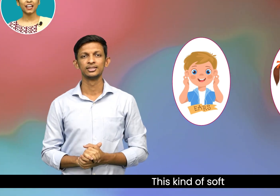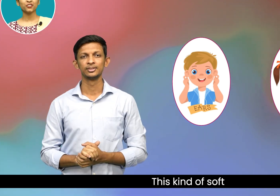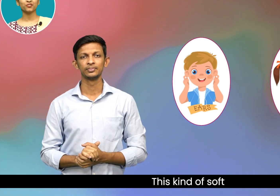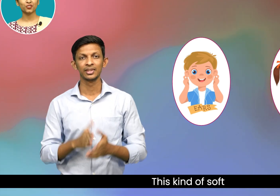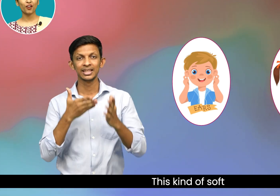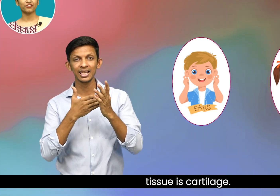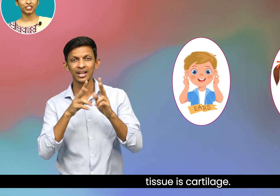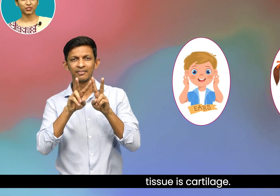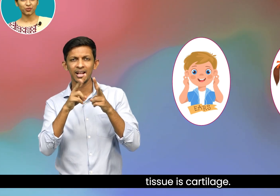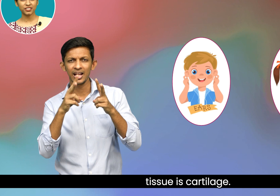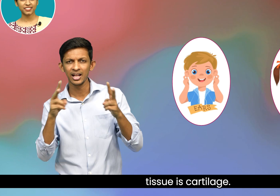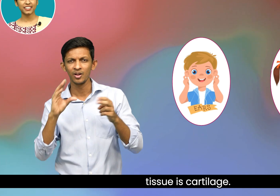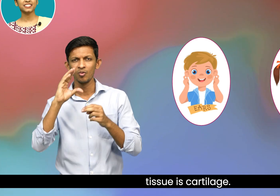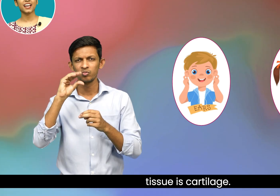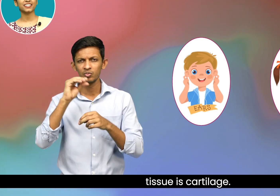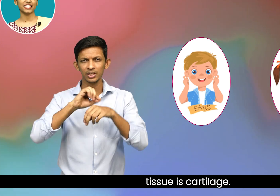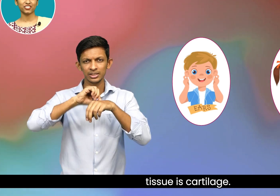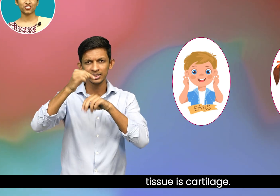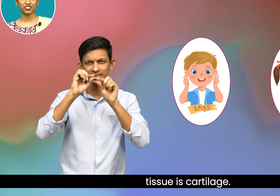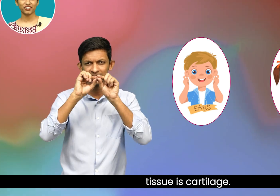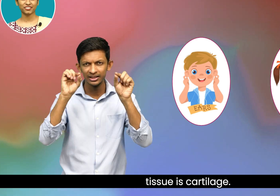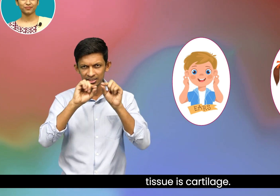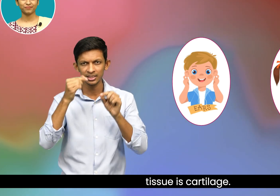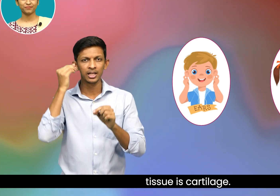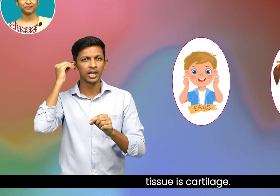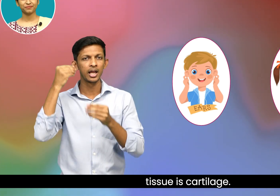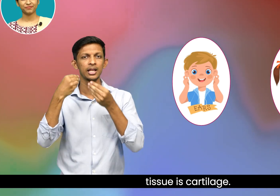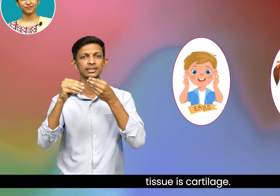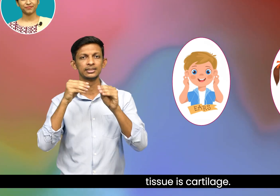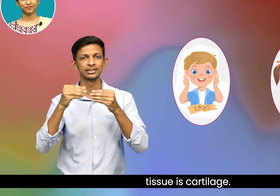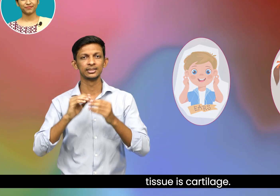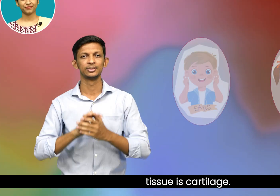This kind of soft tissues is cartilage.